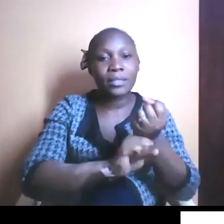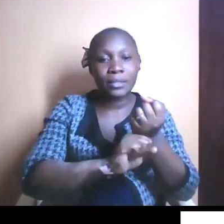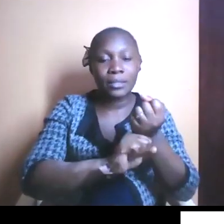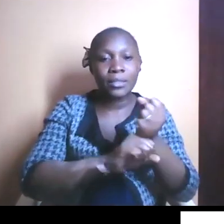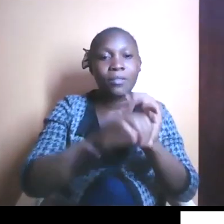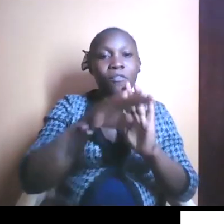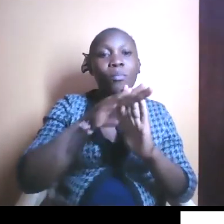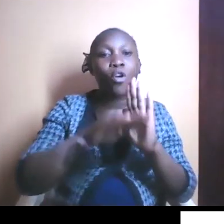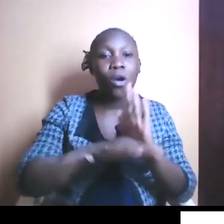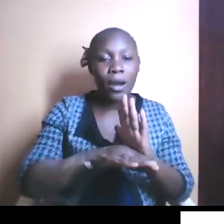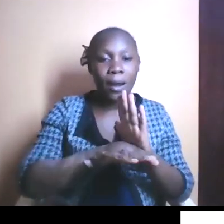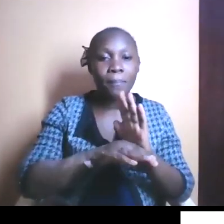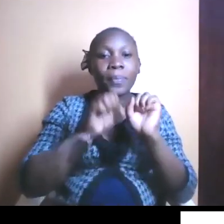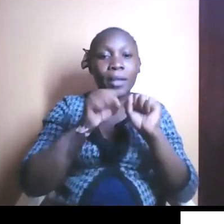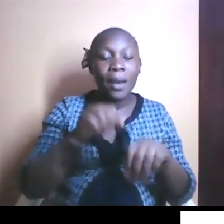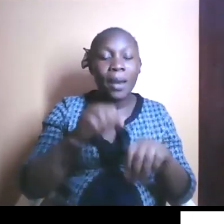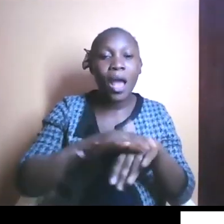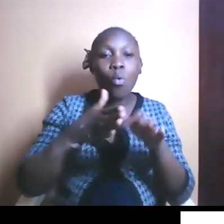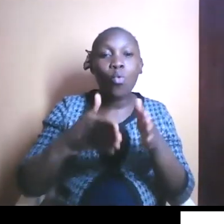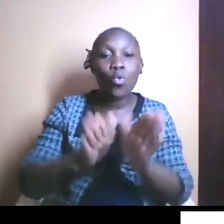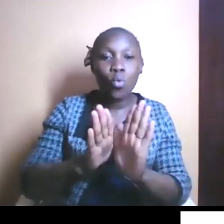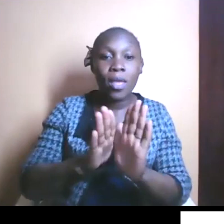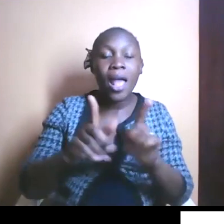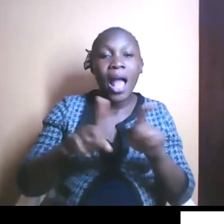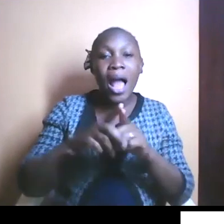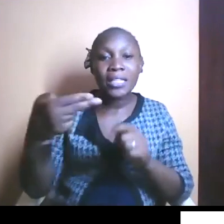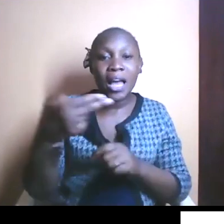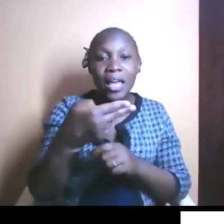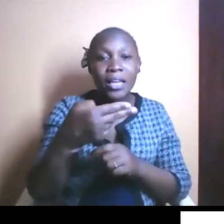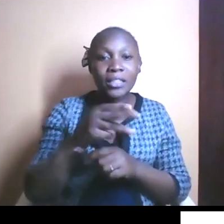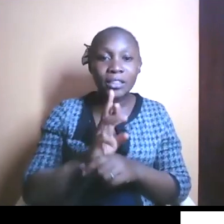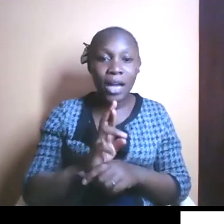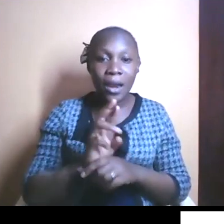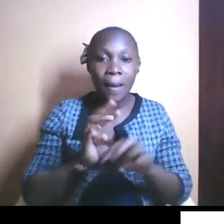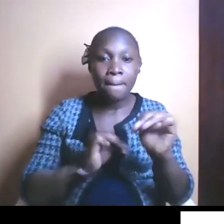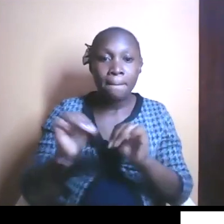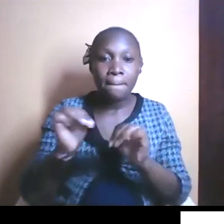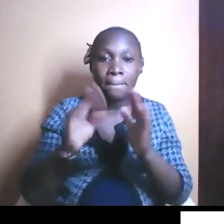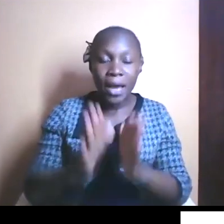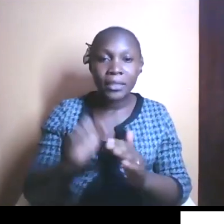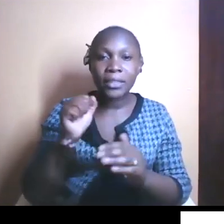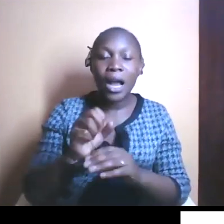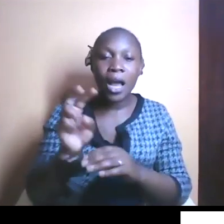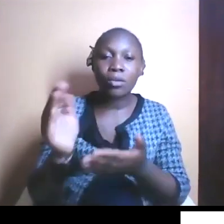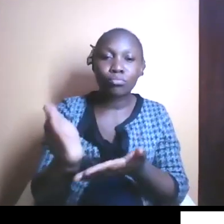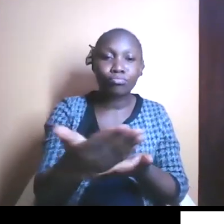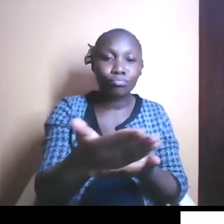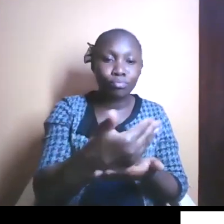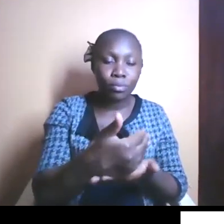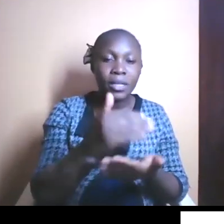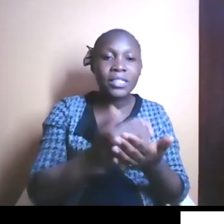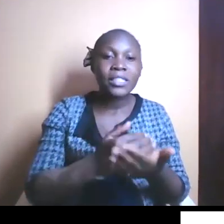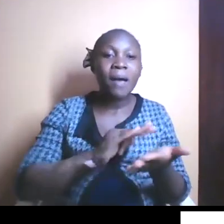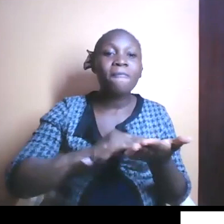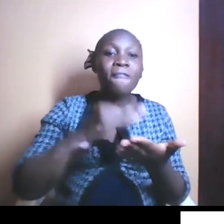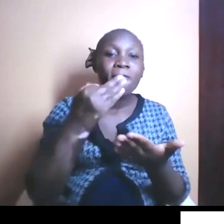really good decision. And as a HR manager, you can channel some funds for even a team building.